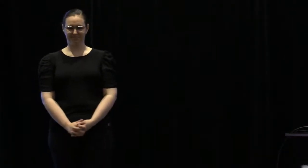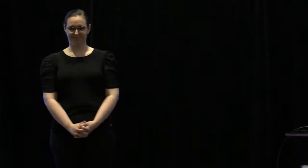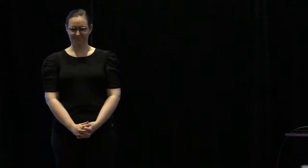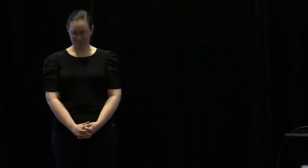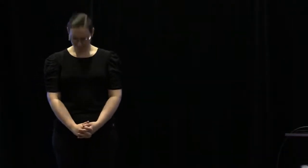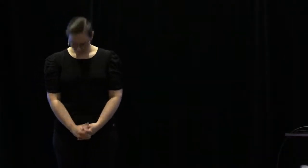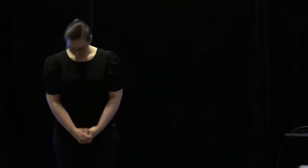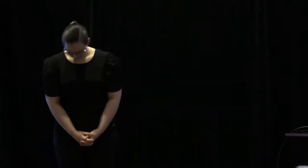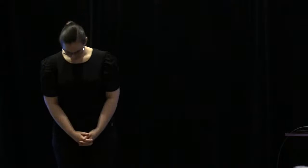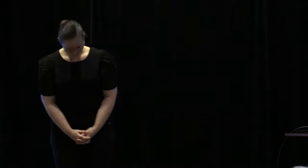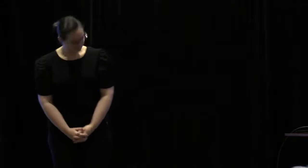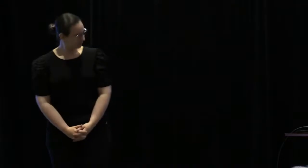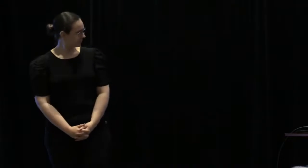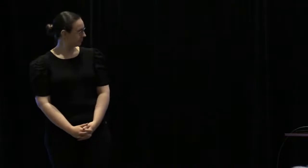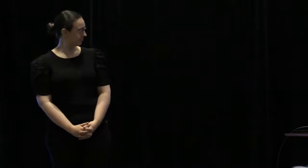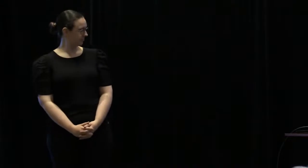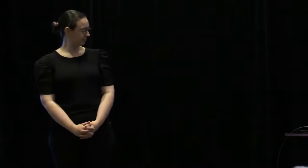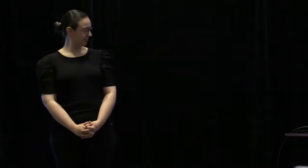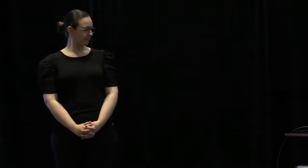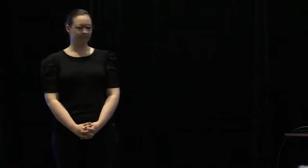All right, I think I've got things sorted out.